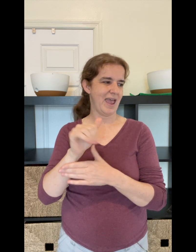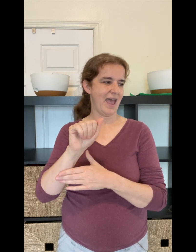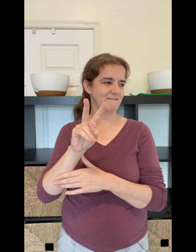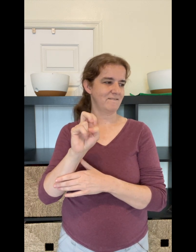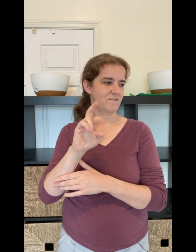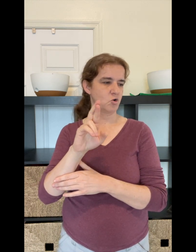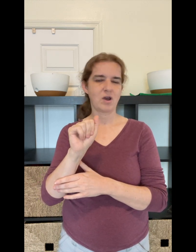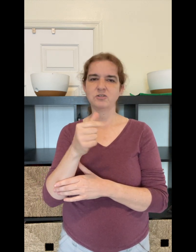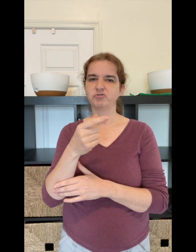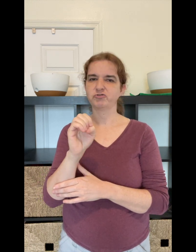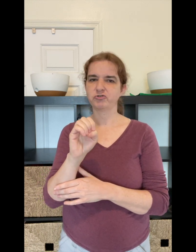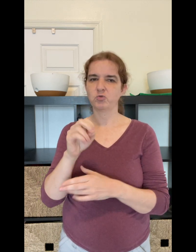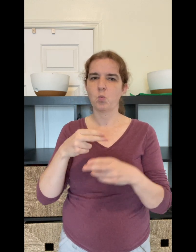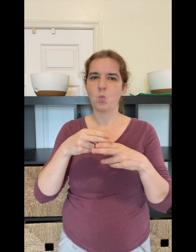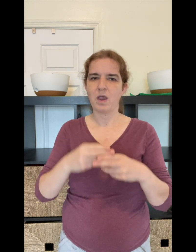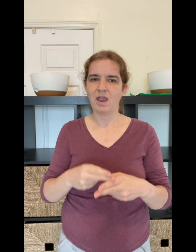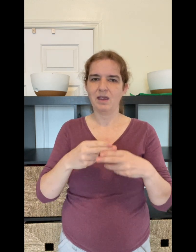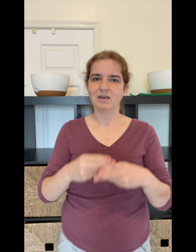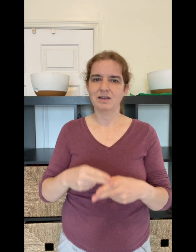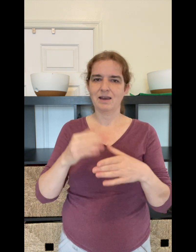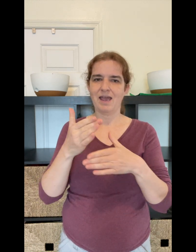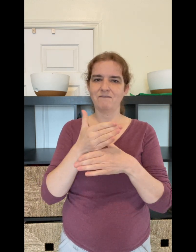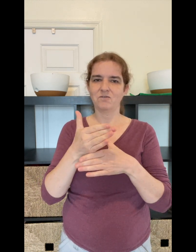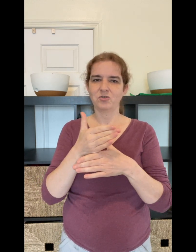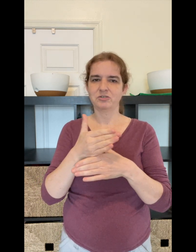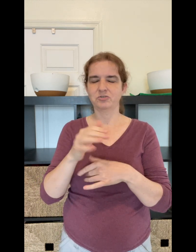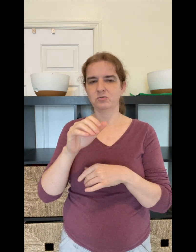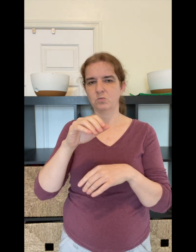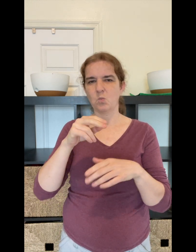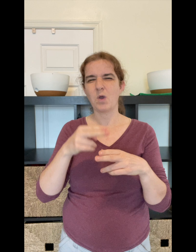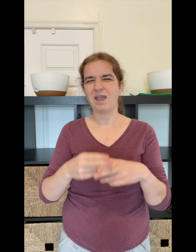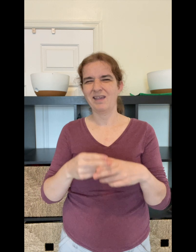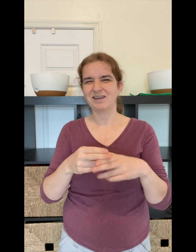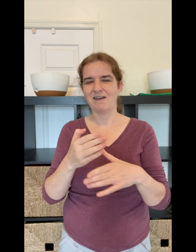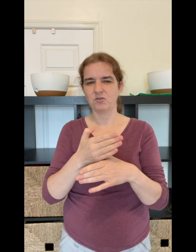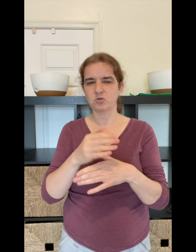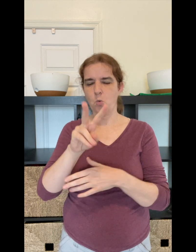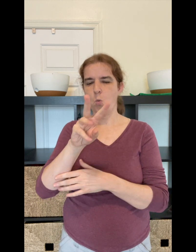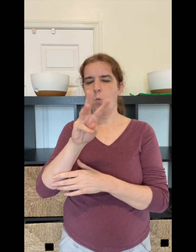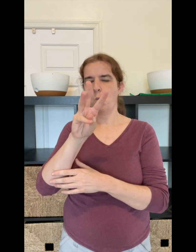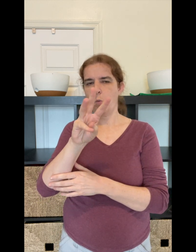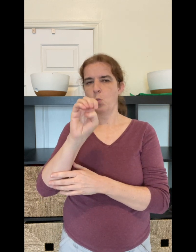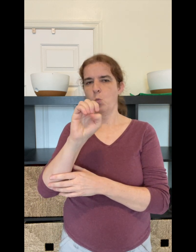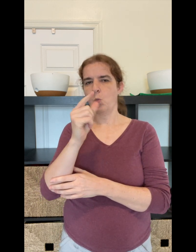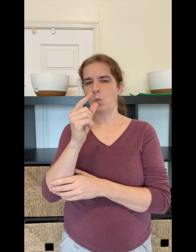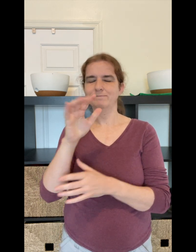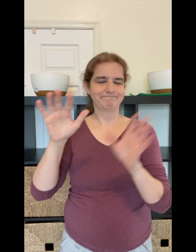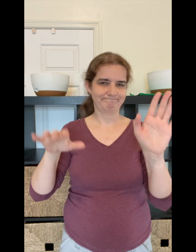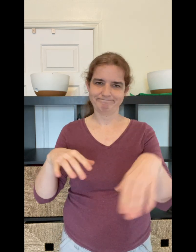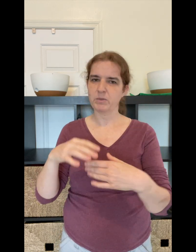Weighted average. Weighted average. Weighted average.